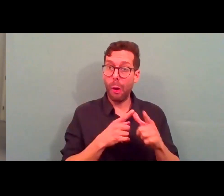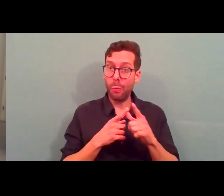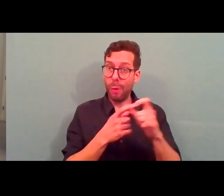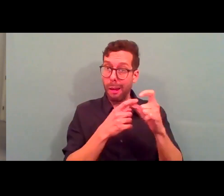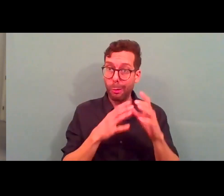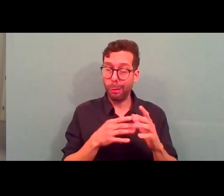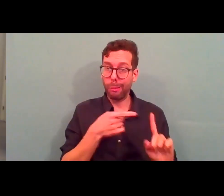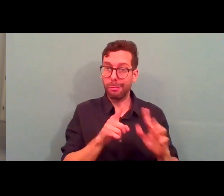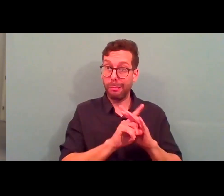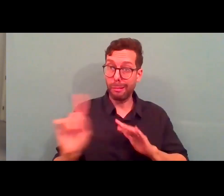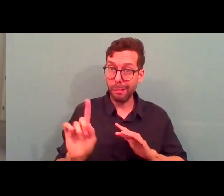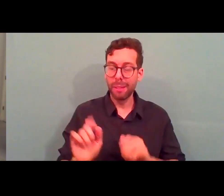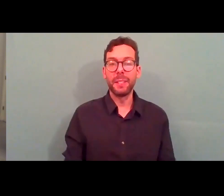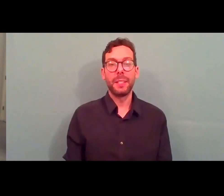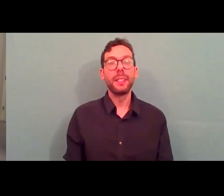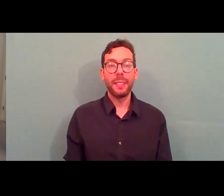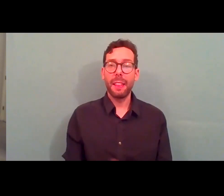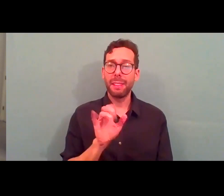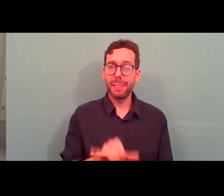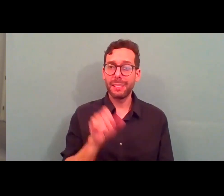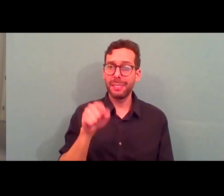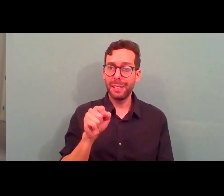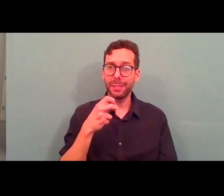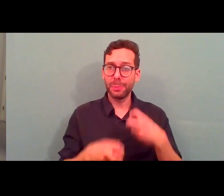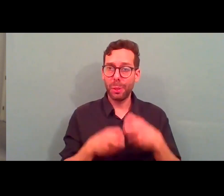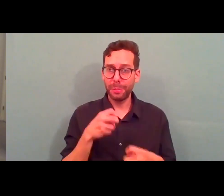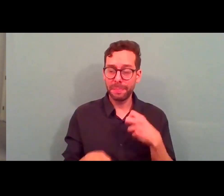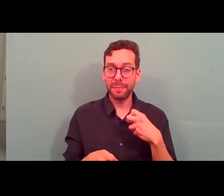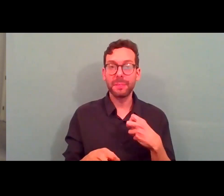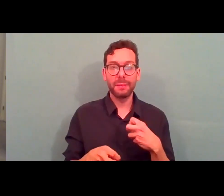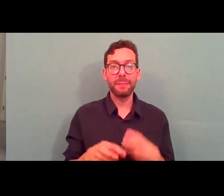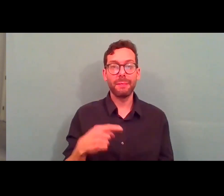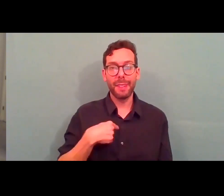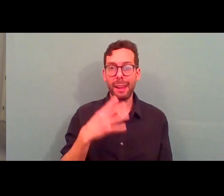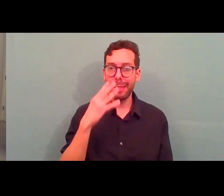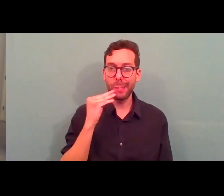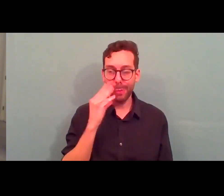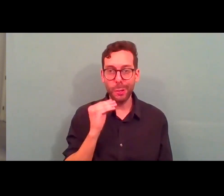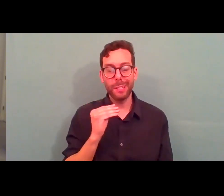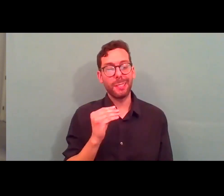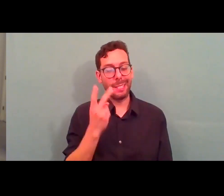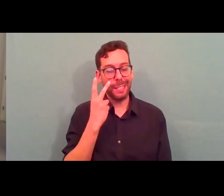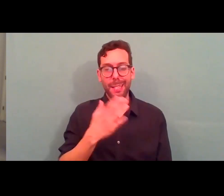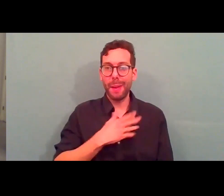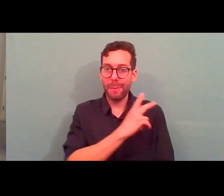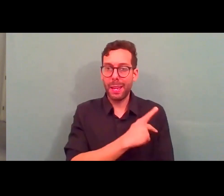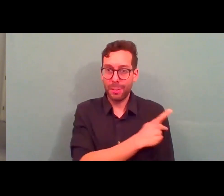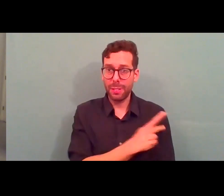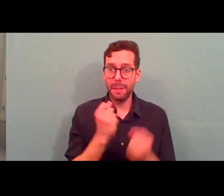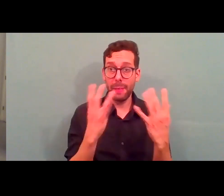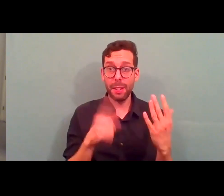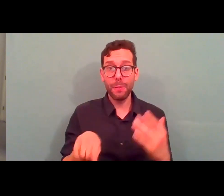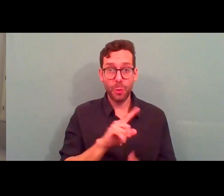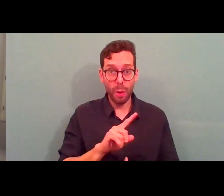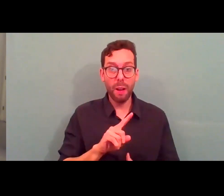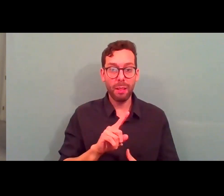a definite issue, and certainly something that I experience with my patient population, and I'm sure many of you listening